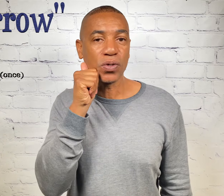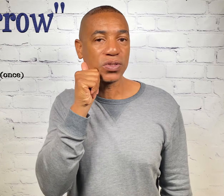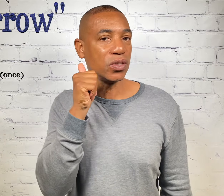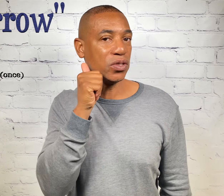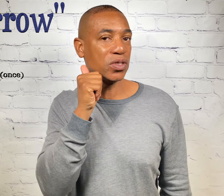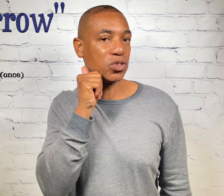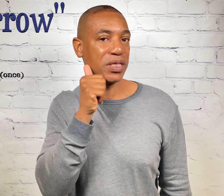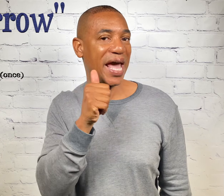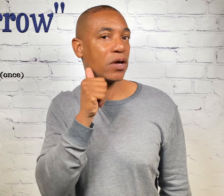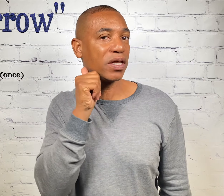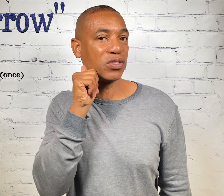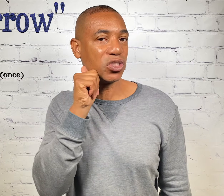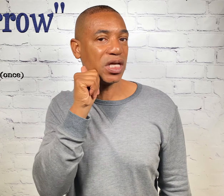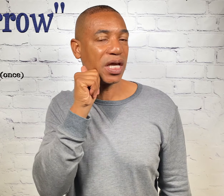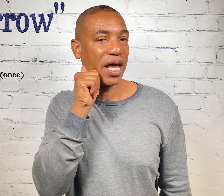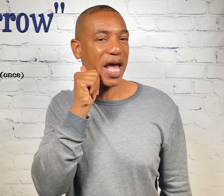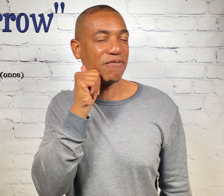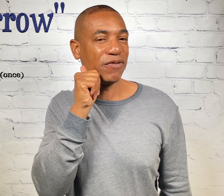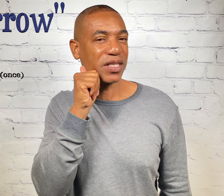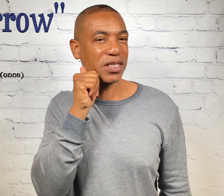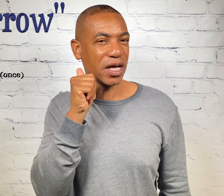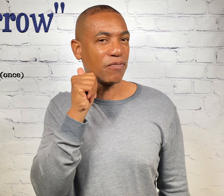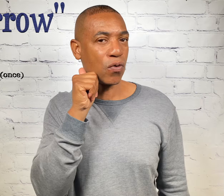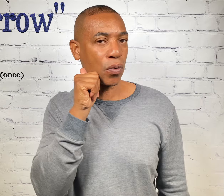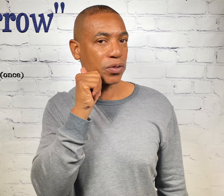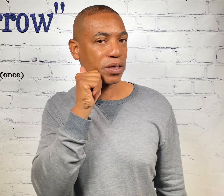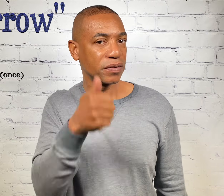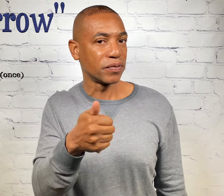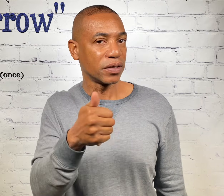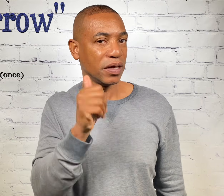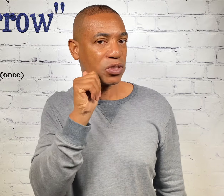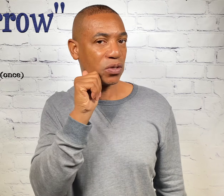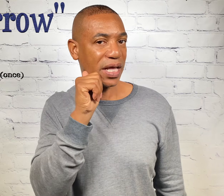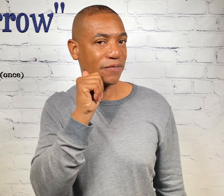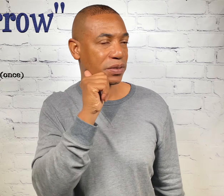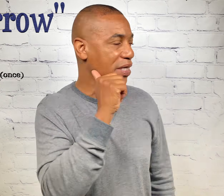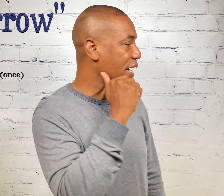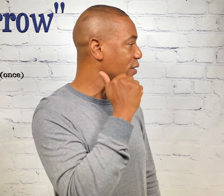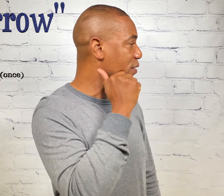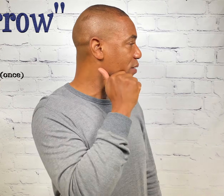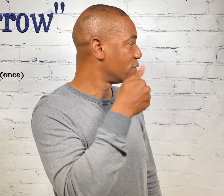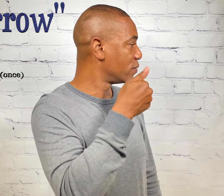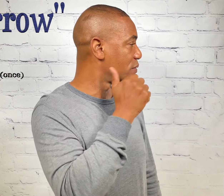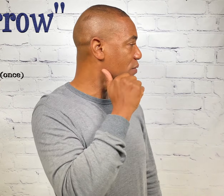towards the angle of the cheek and flick the thumb forward. Let me show you that from the side.